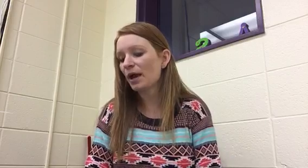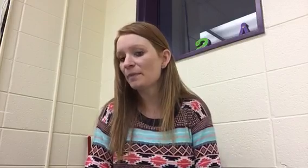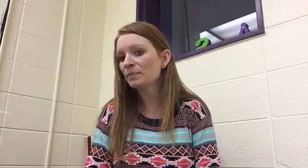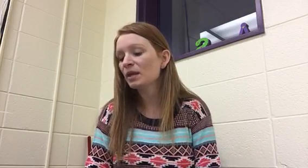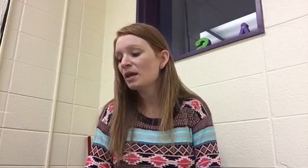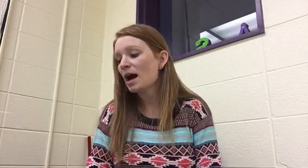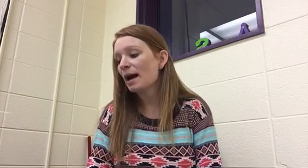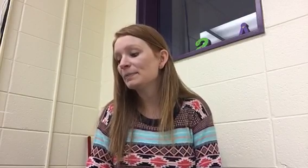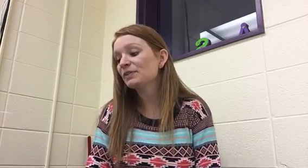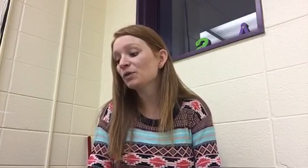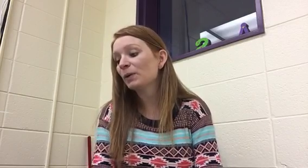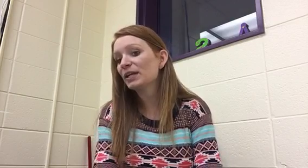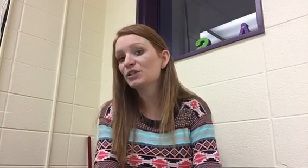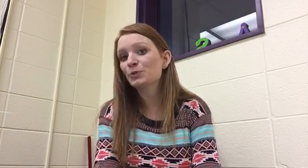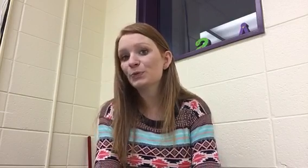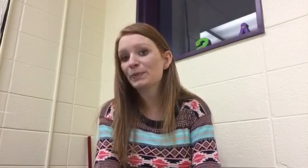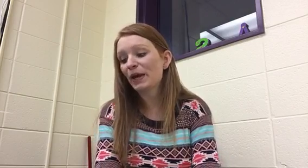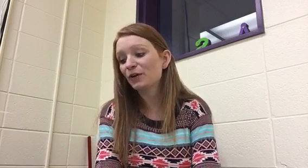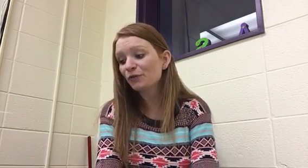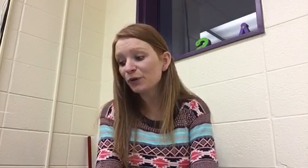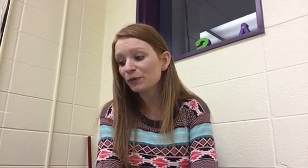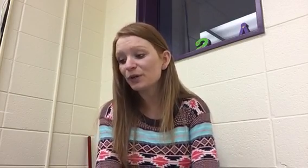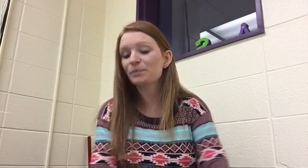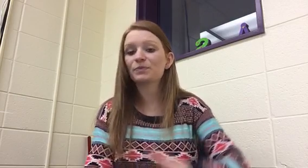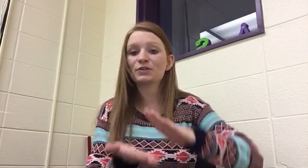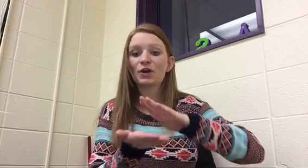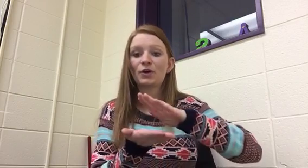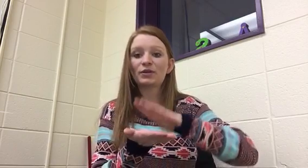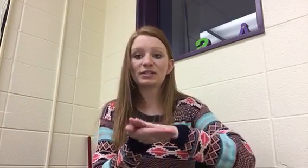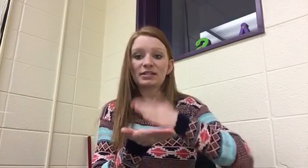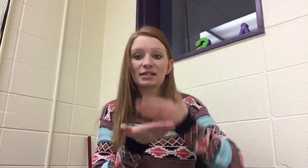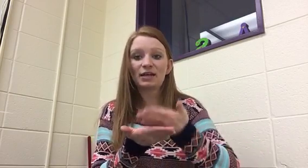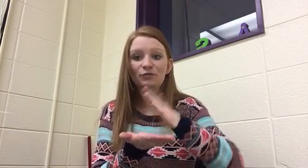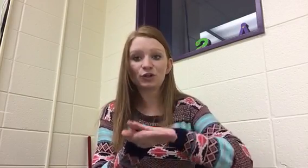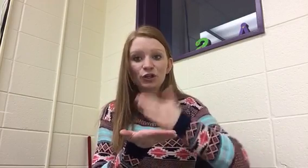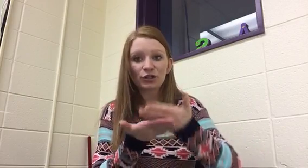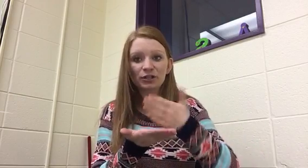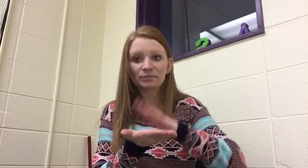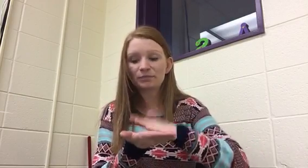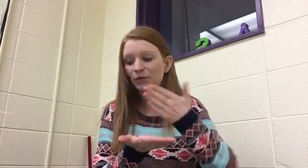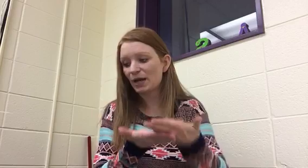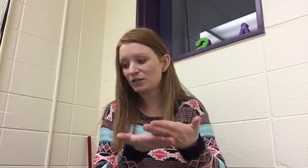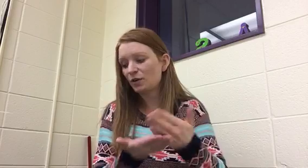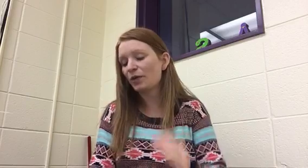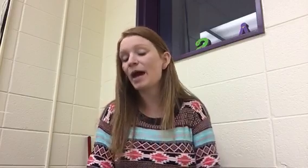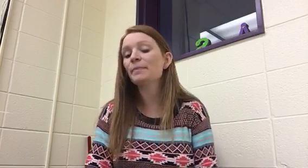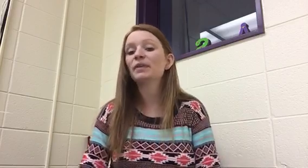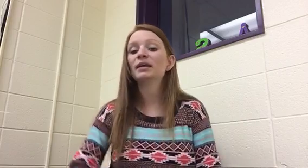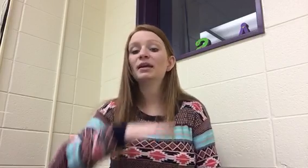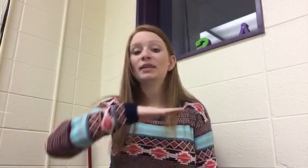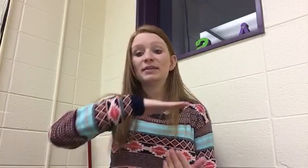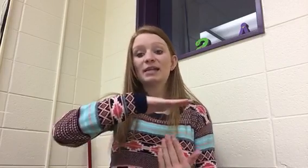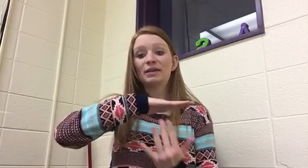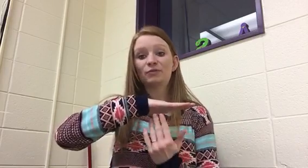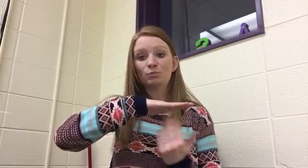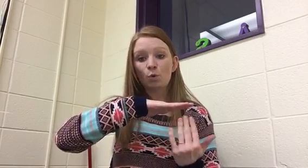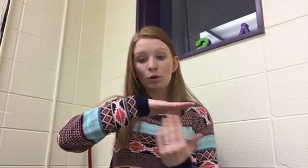Okay, different ways to prepare food. So this is the sign for cook, you guys know that. The sign for